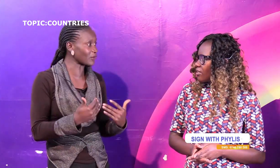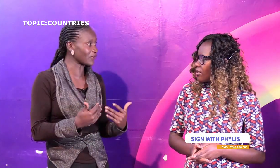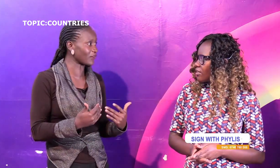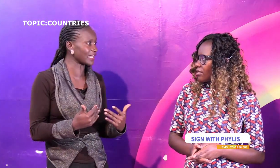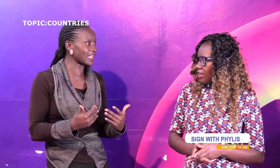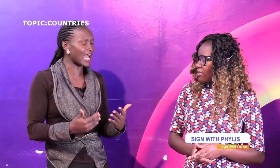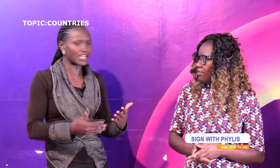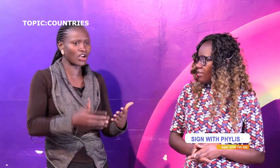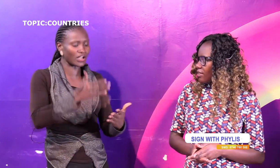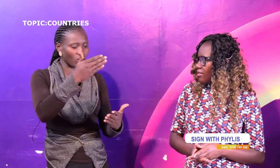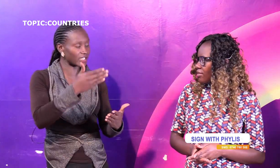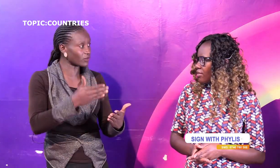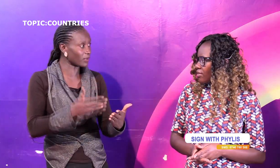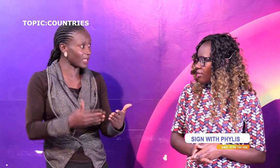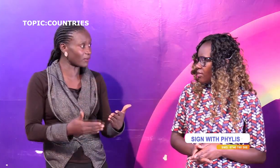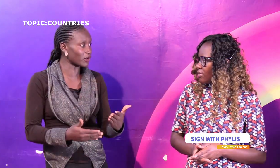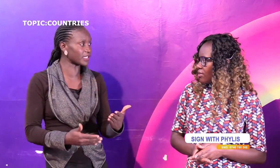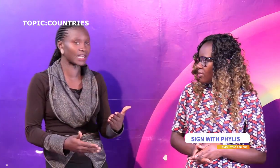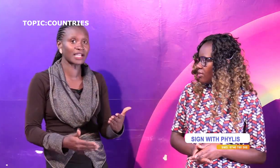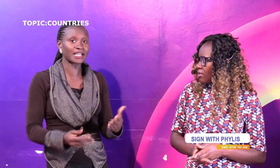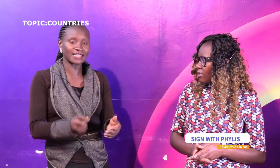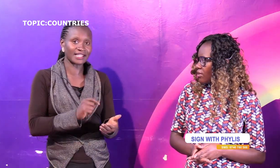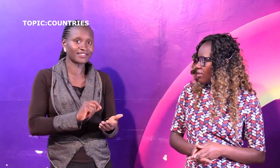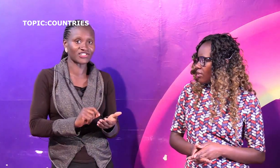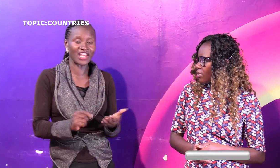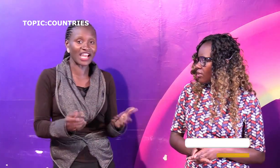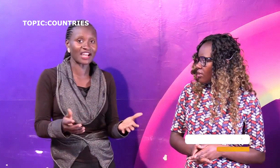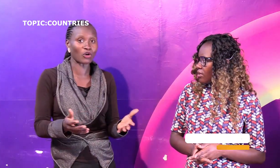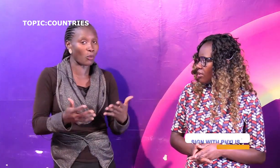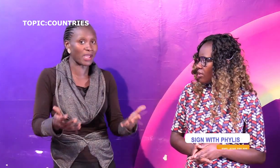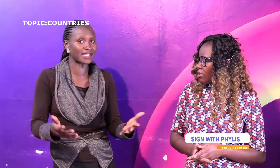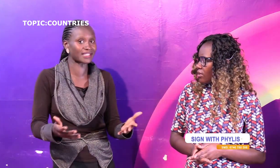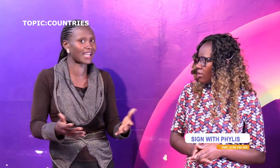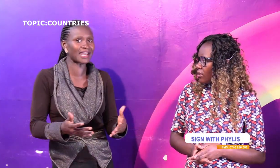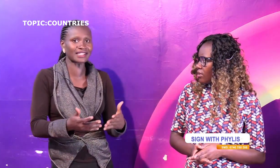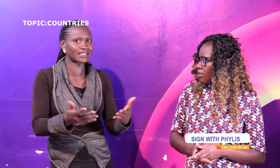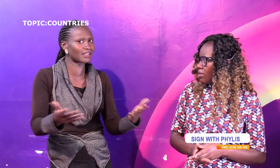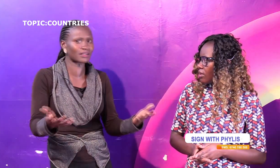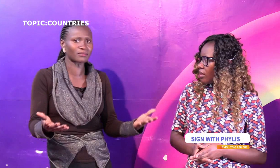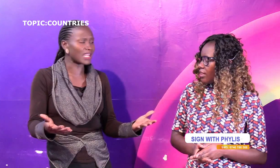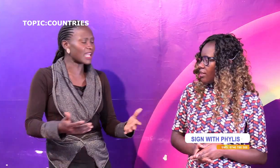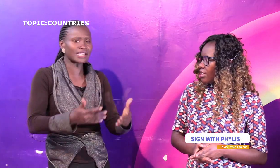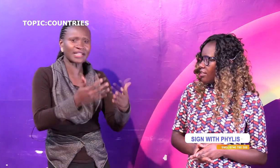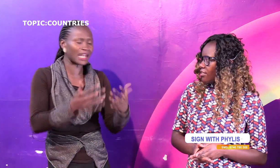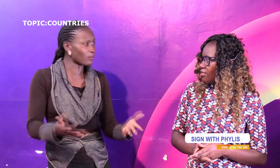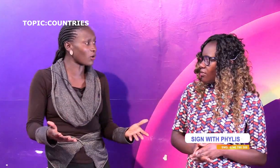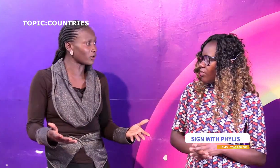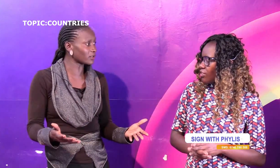Phylis, and all the content will be brought there. Just share, comment, and that is on Facebook.